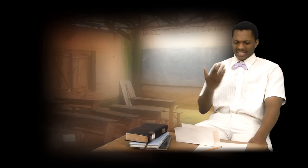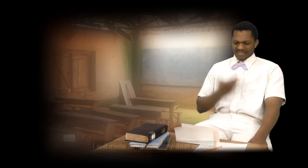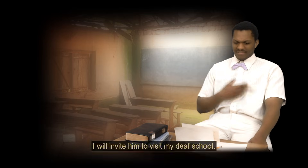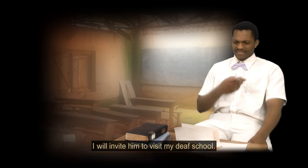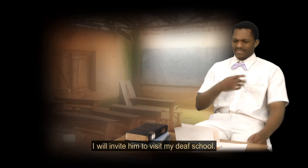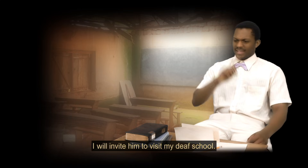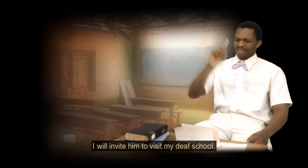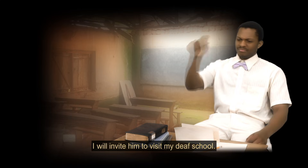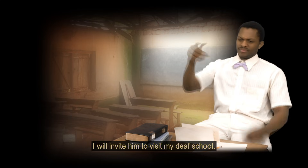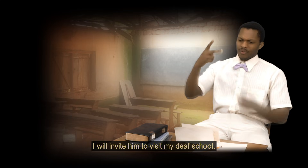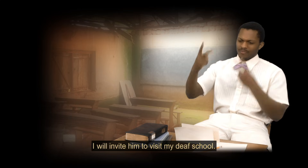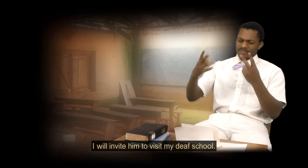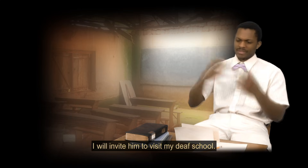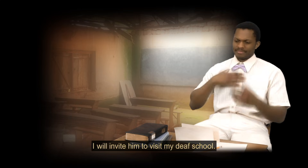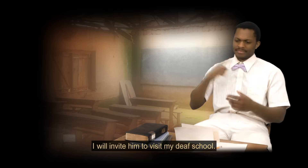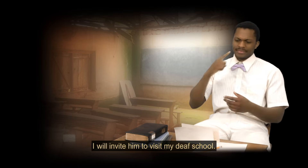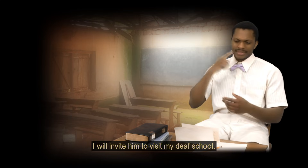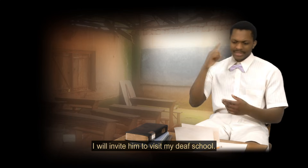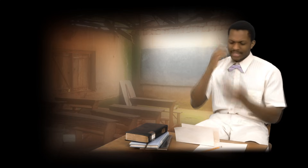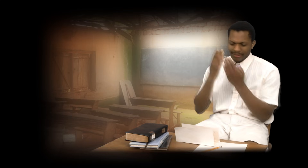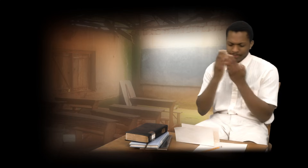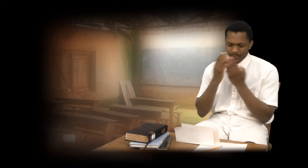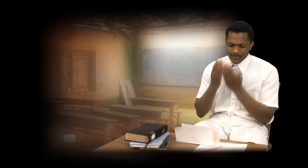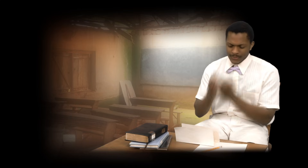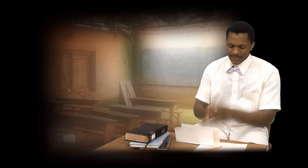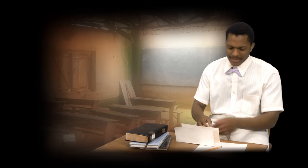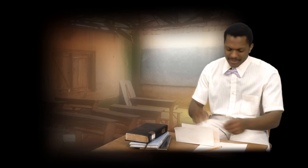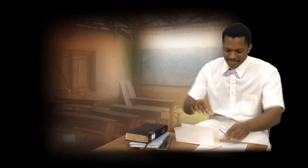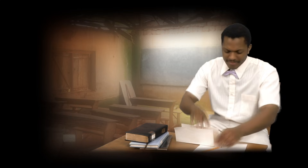I would invite him to visit my deaf school.